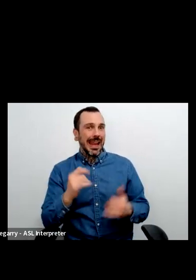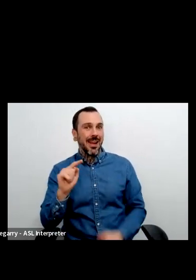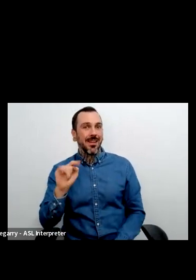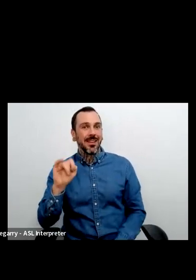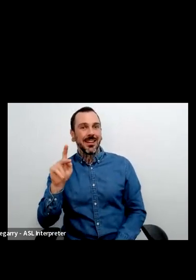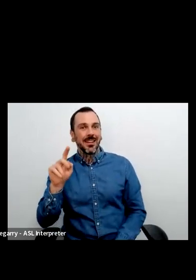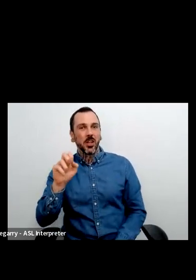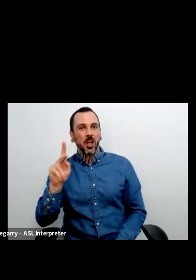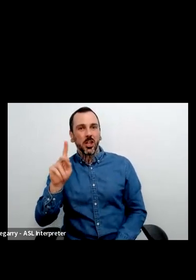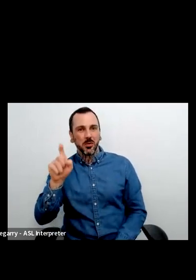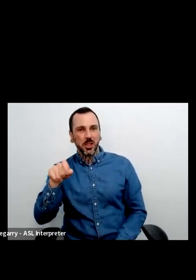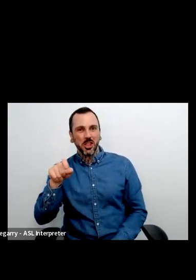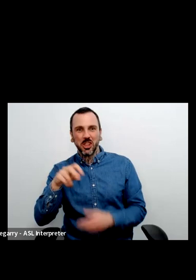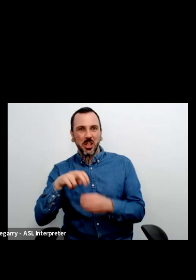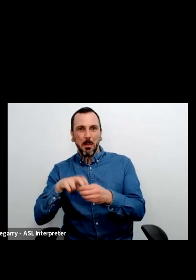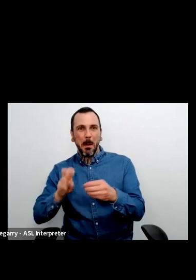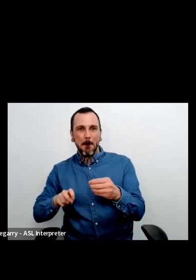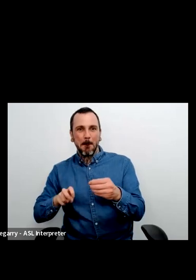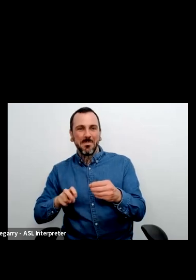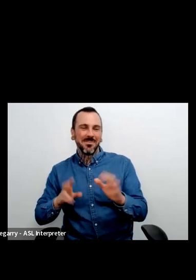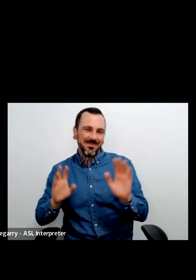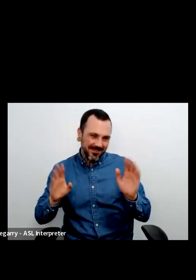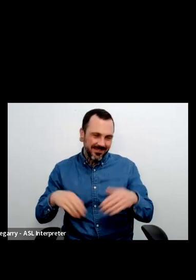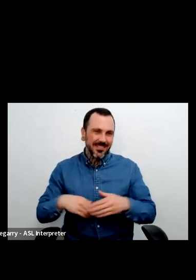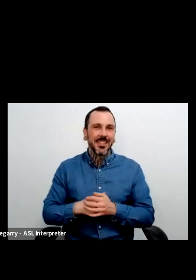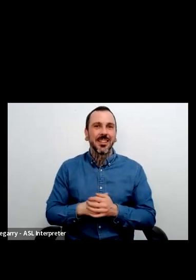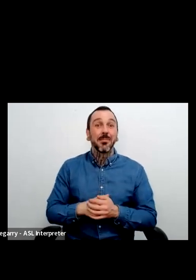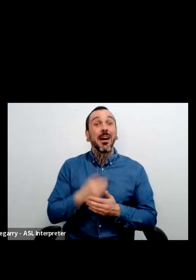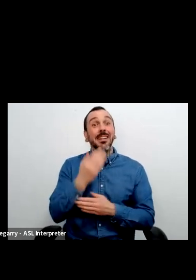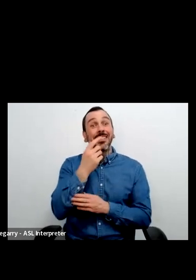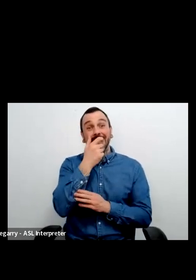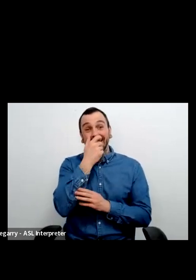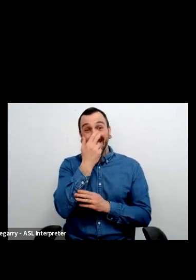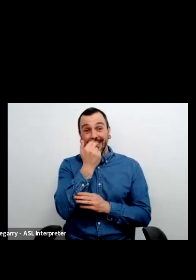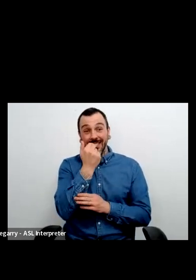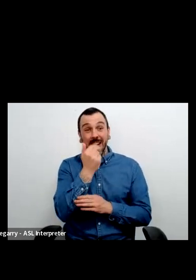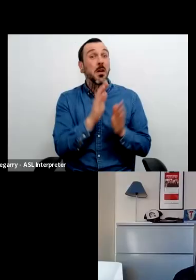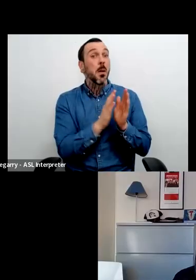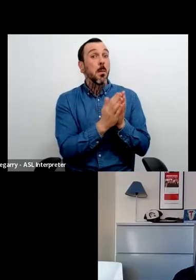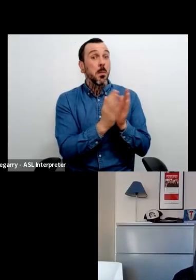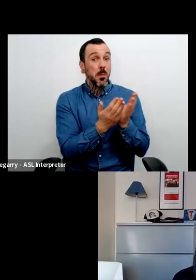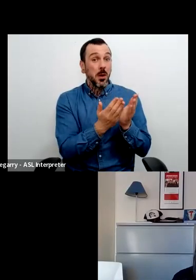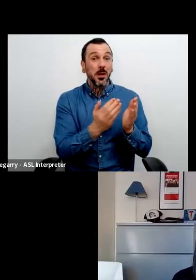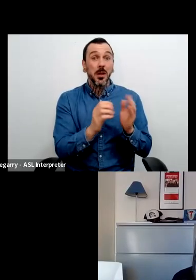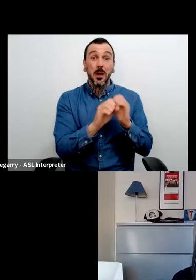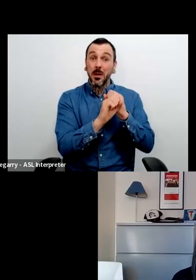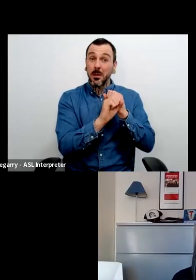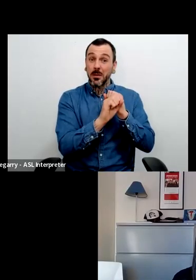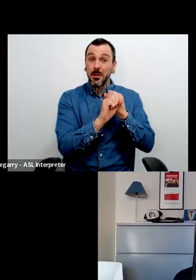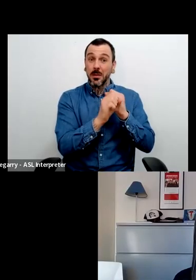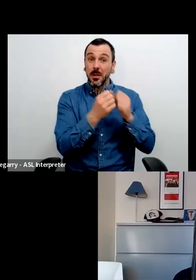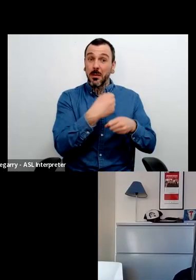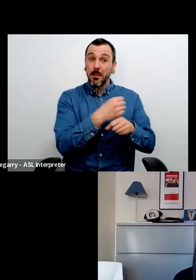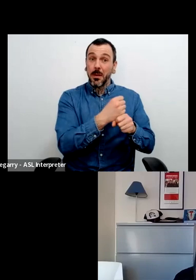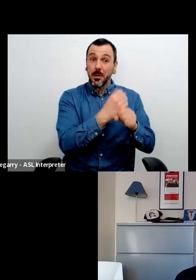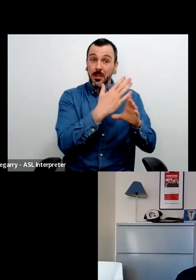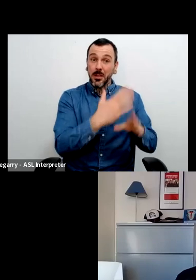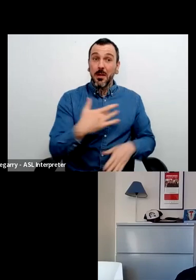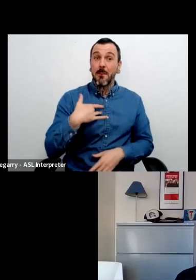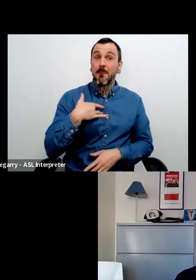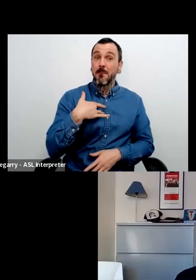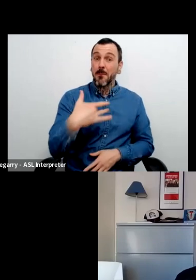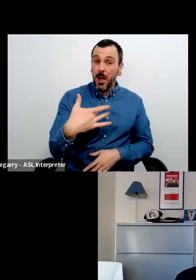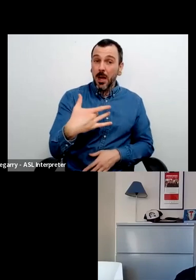you want a book deal, the publishers, they're all on Twitter, but the readers, especially young women, going on TikTok and saying you got to read this